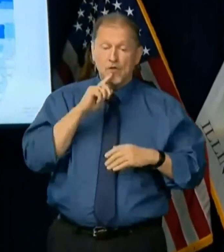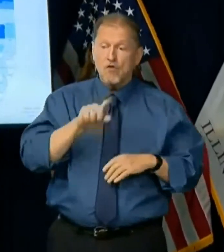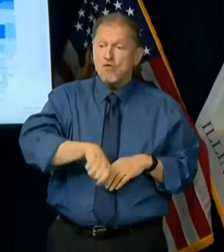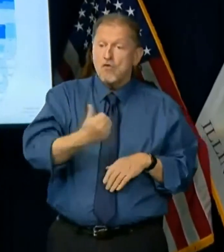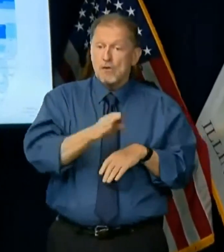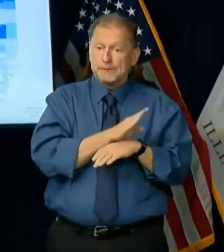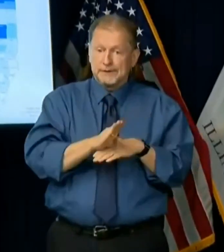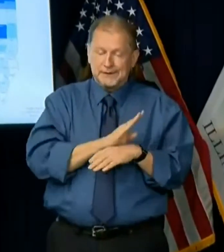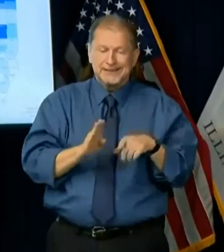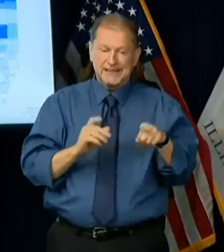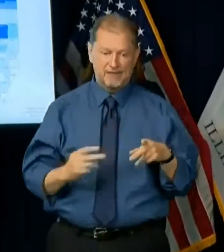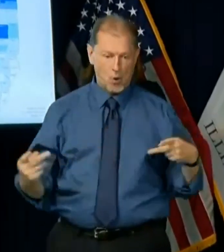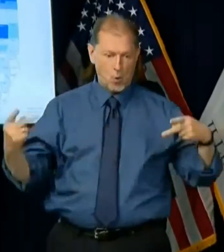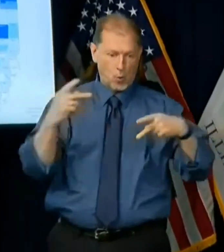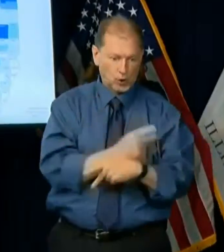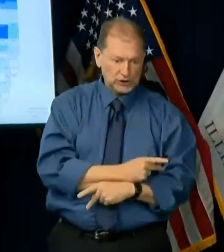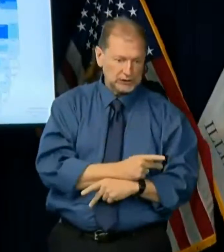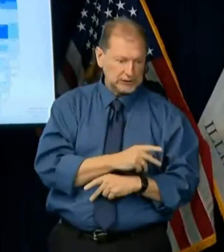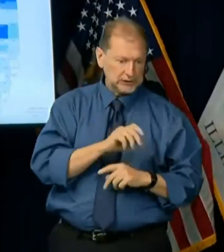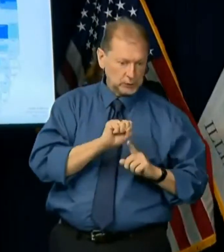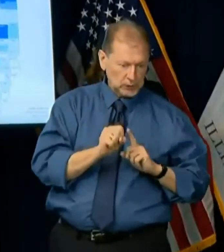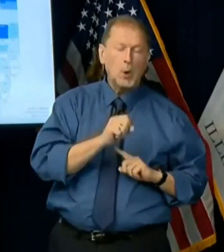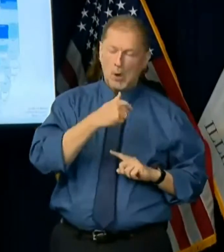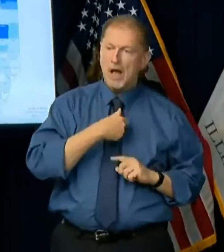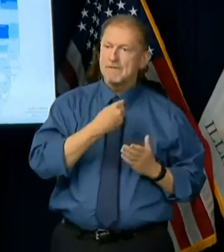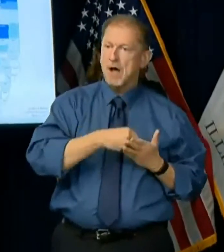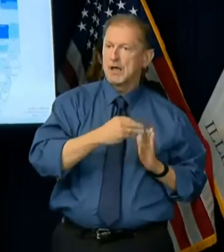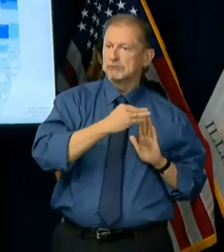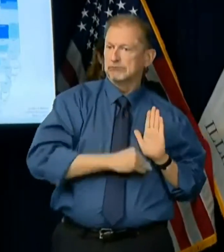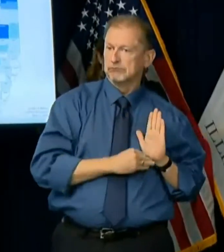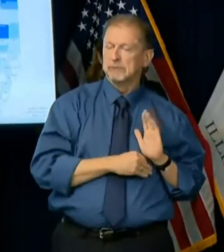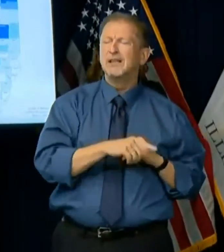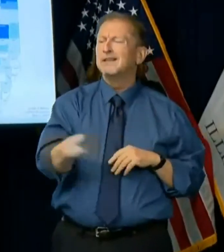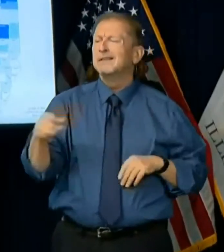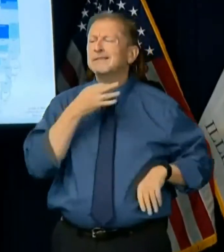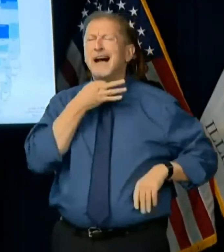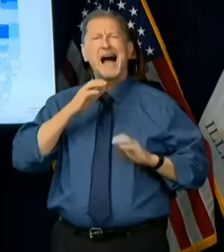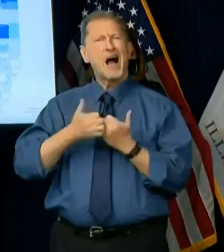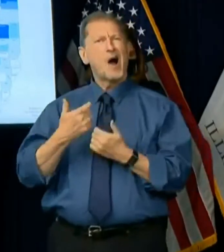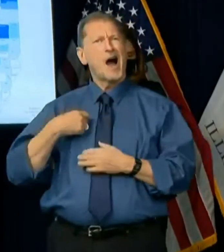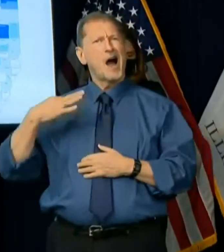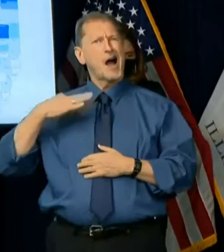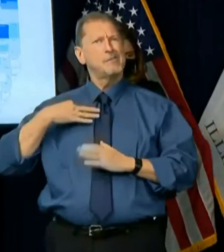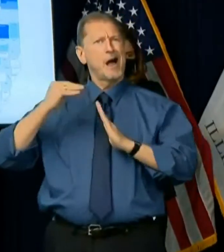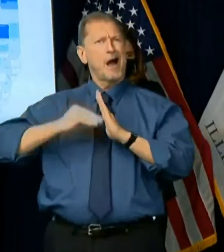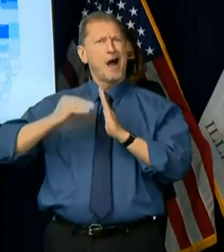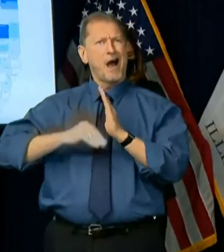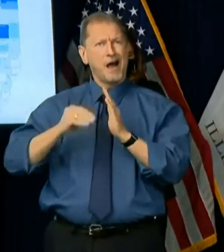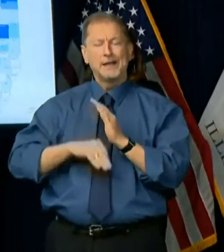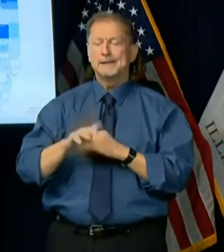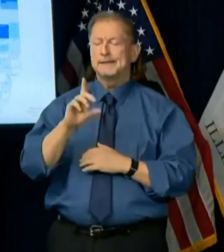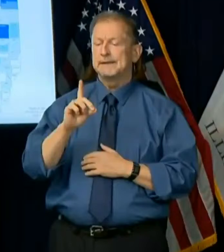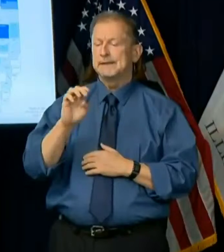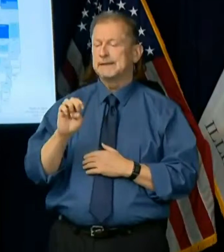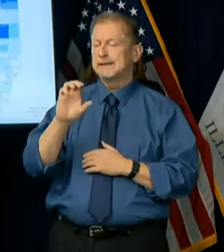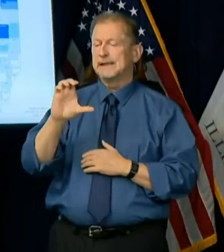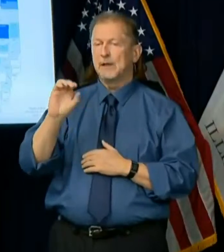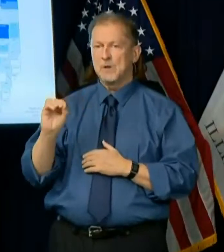disproportionately impacted areas. For more on how to apply, visit